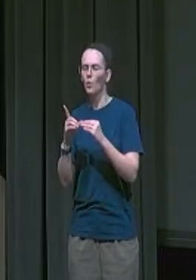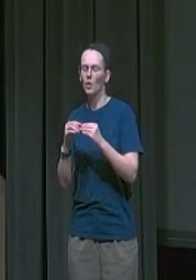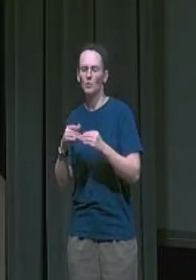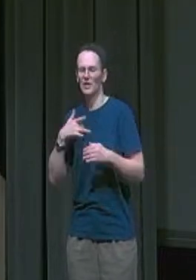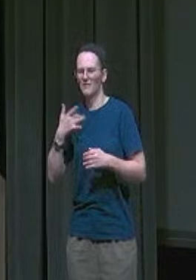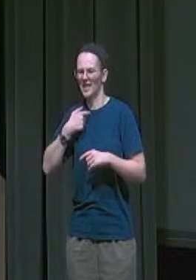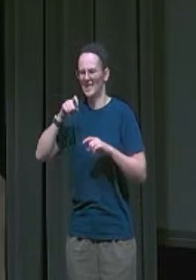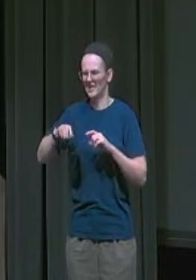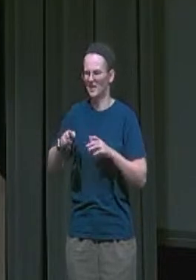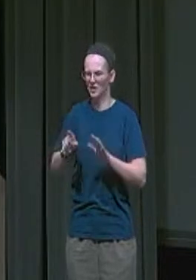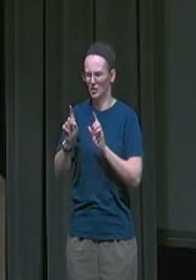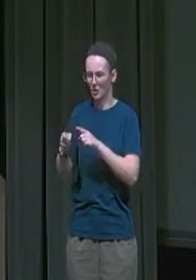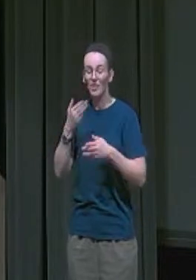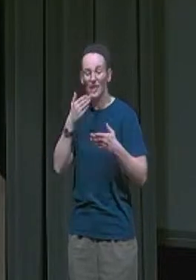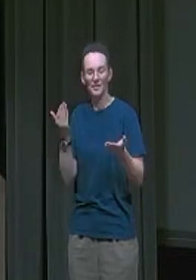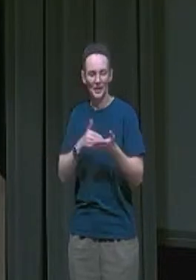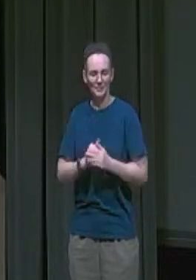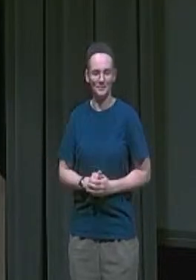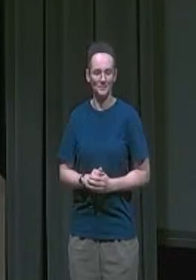to, so thanks again.